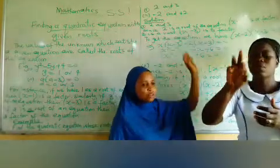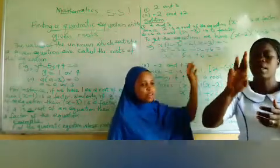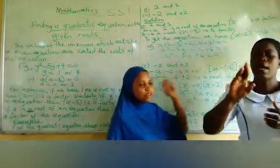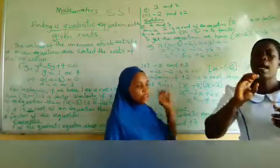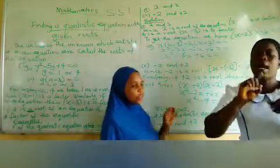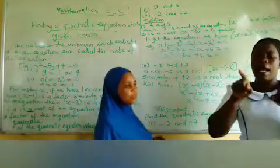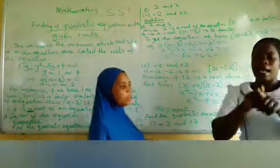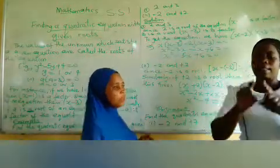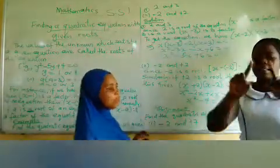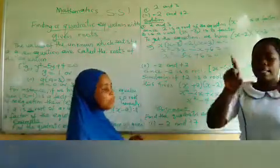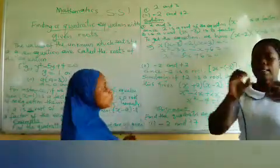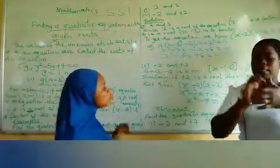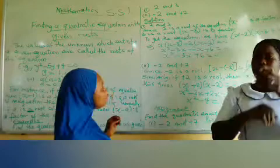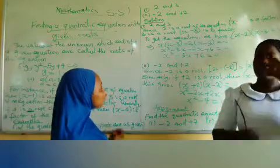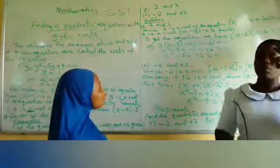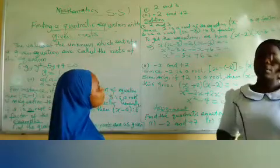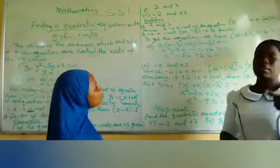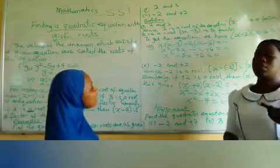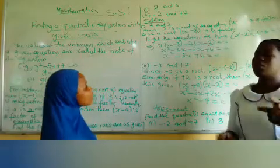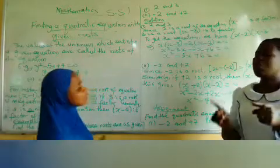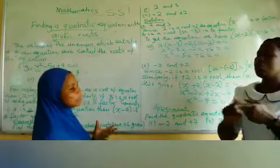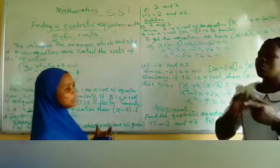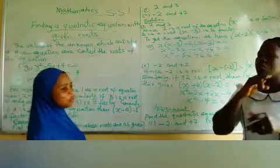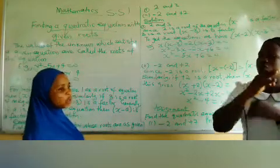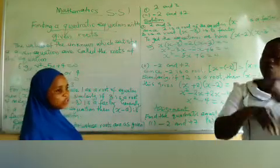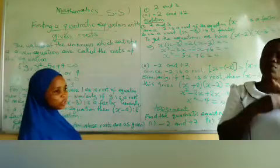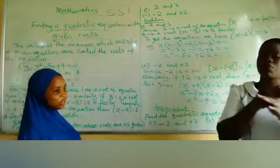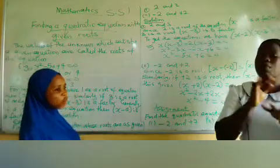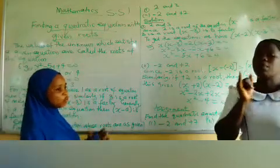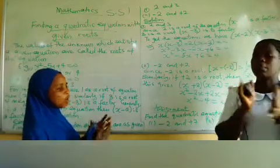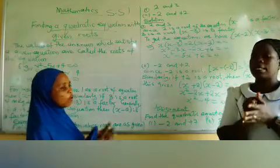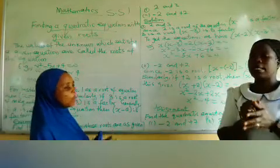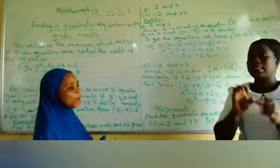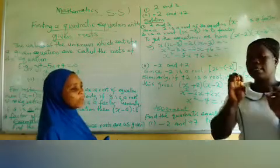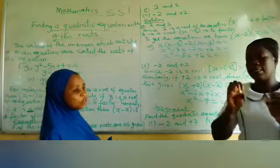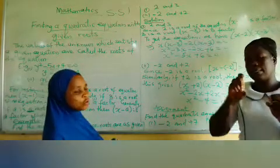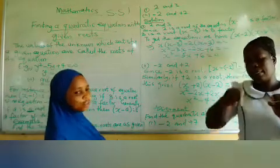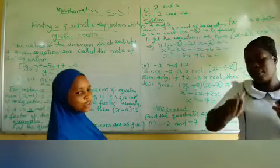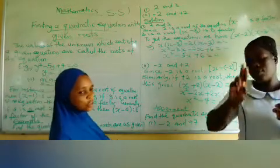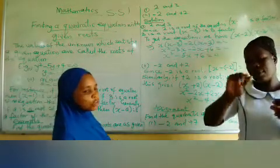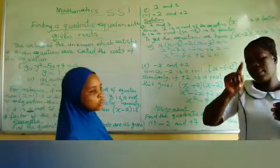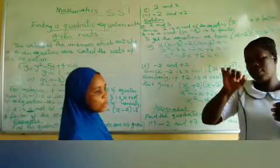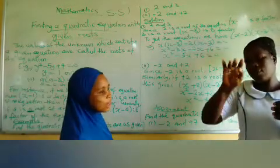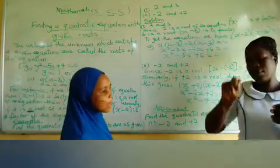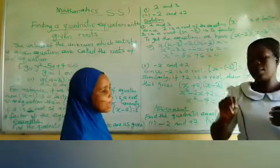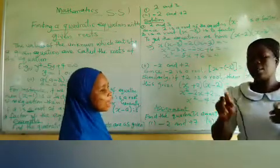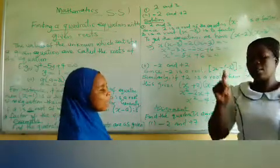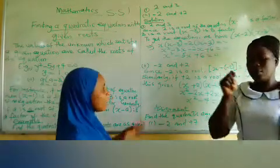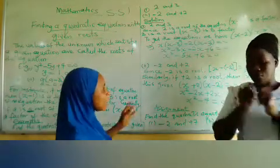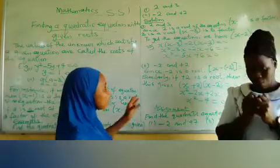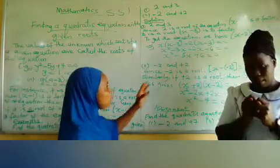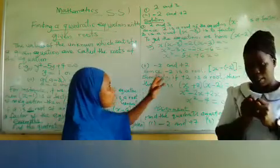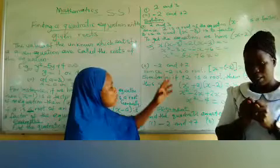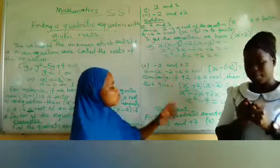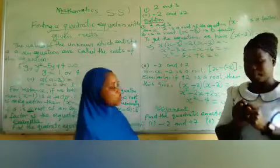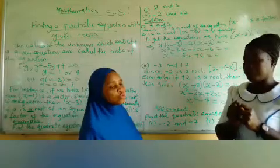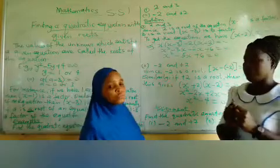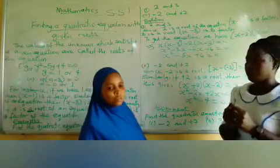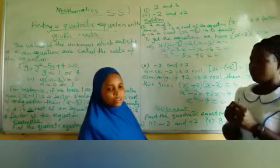3. To form that equation now, you now combine the two factors together and equate it to